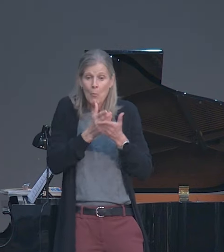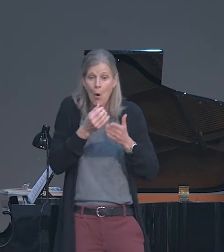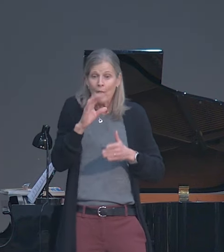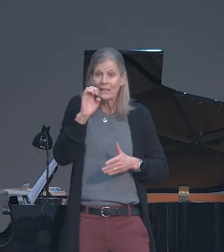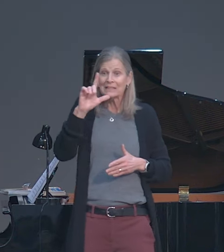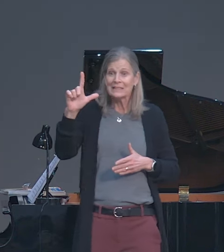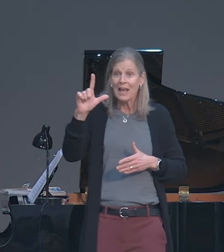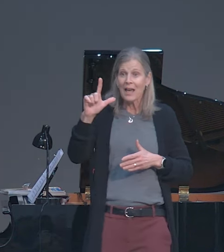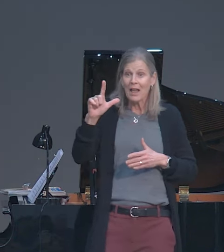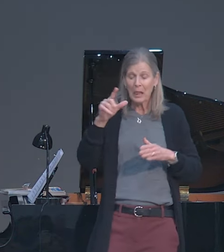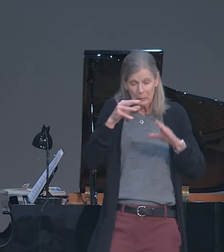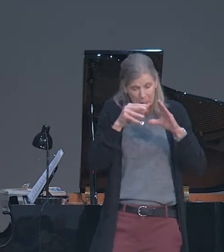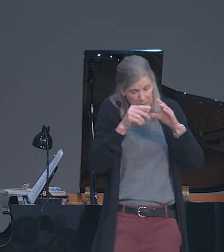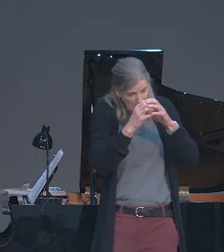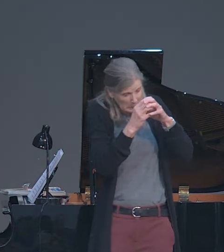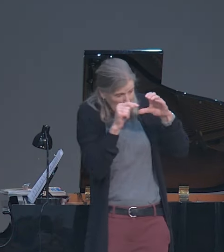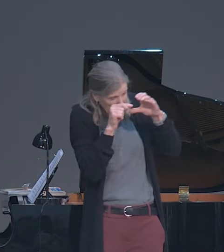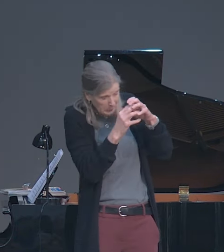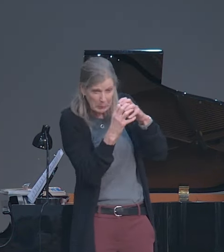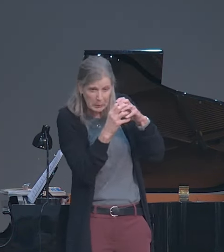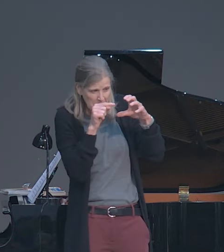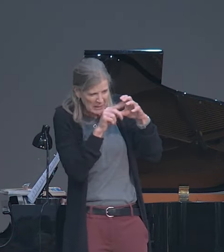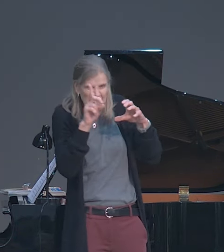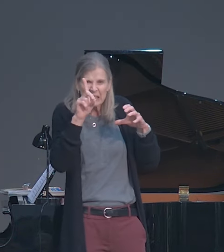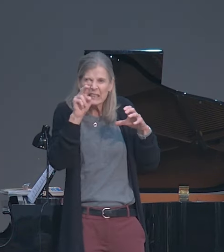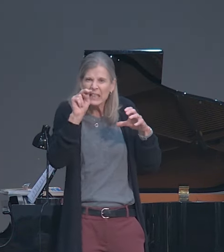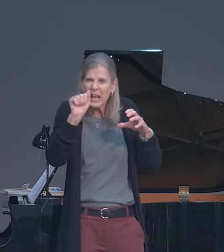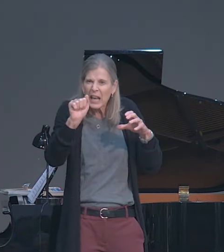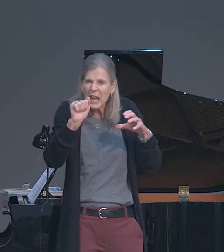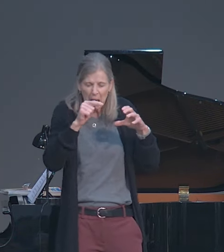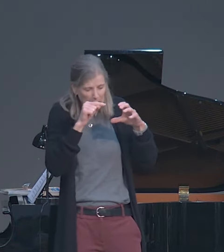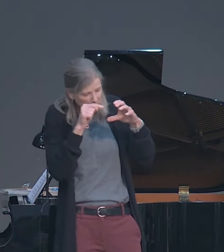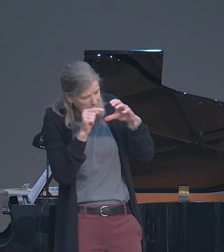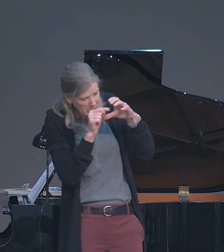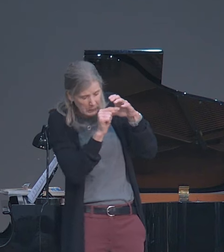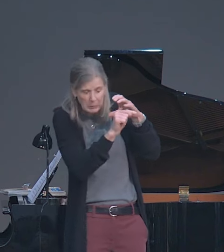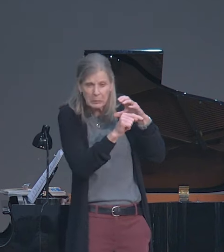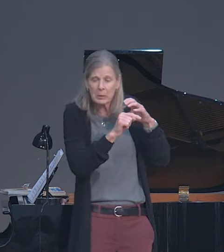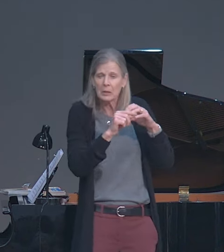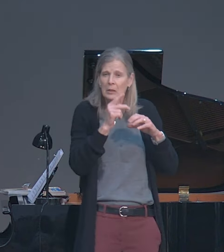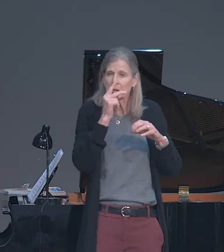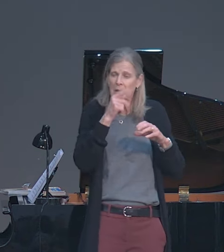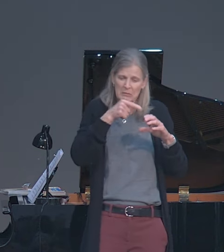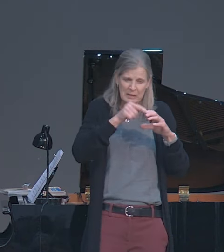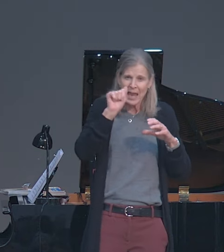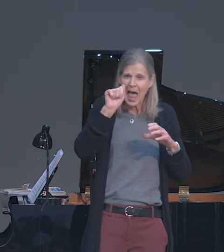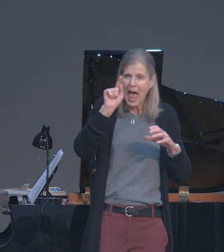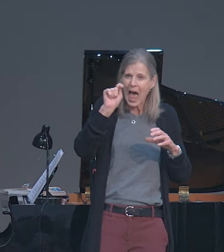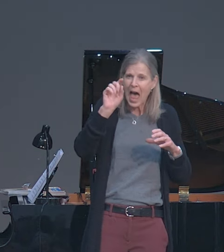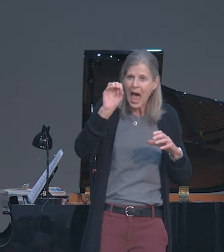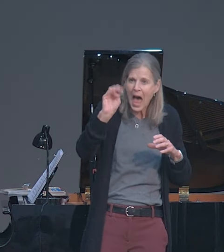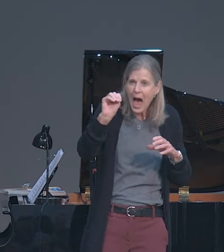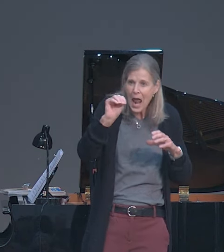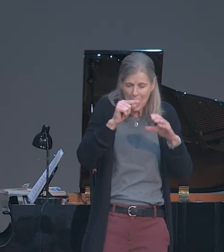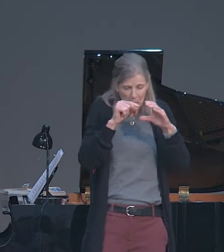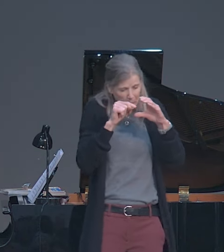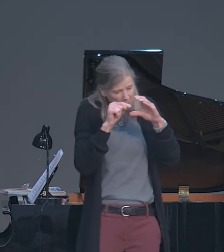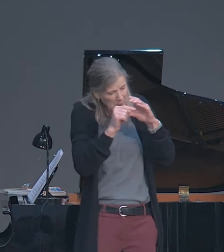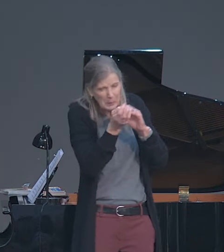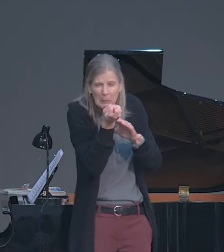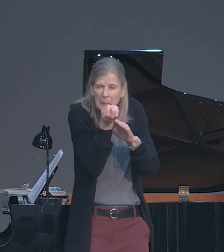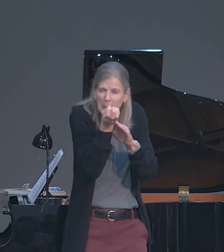the cell. We saw the strands of DNA, and then we came to the very heart of an atom, and then into